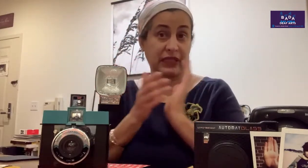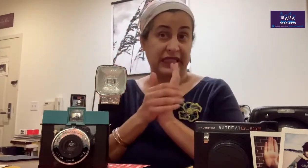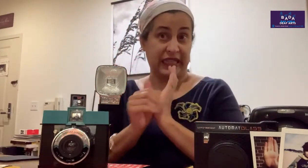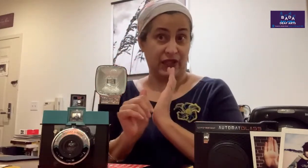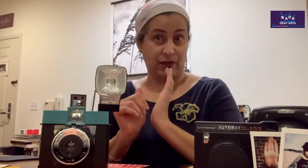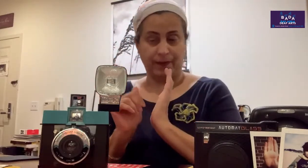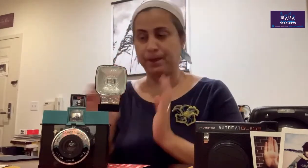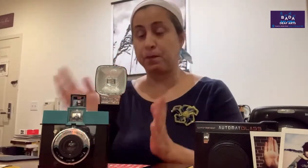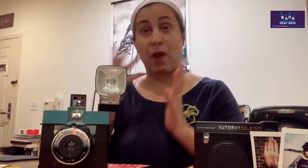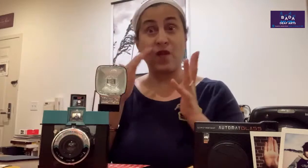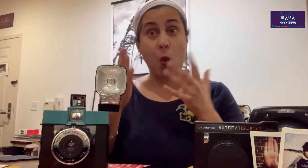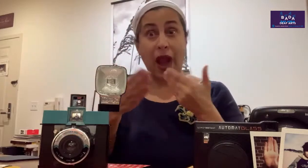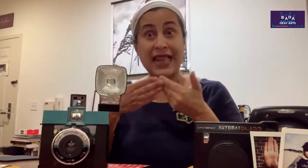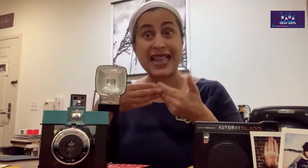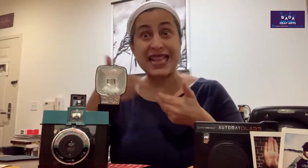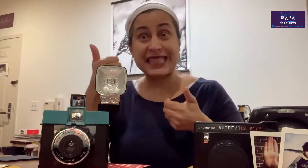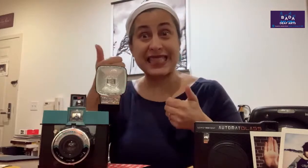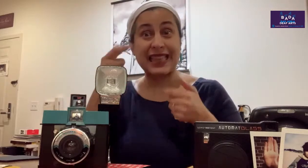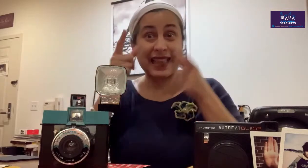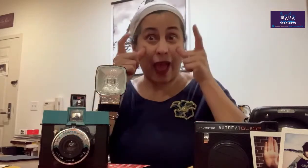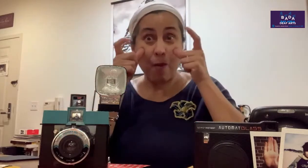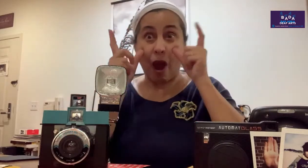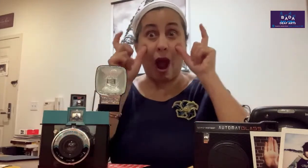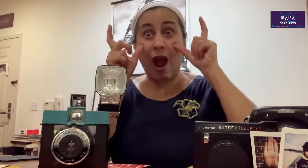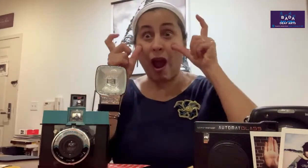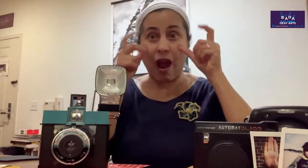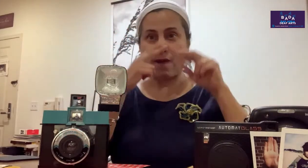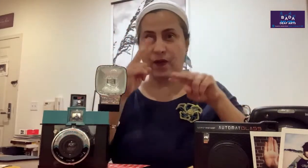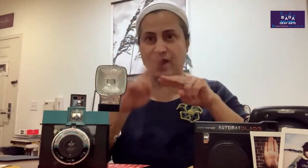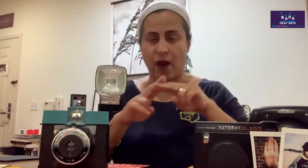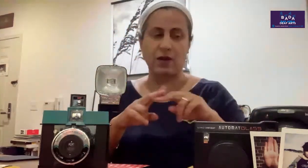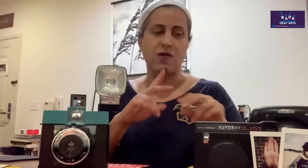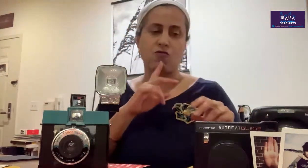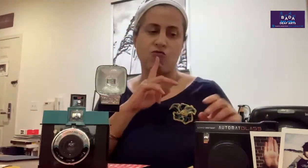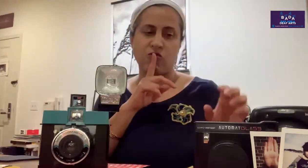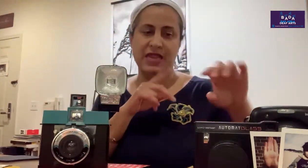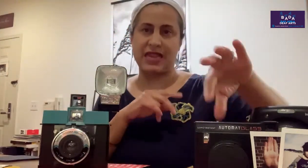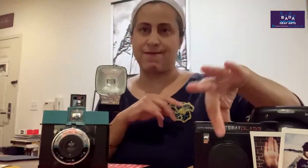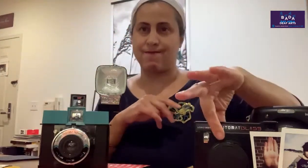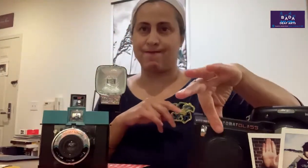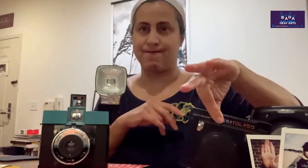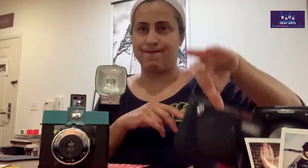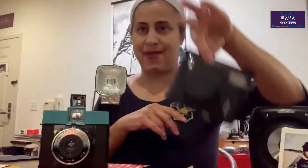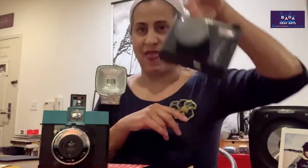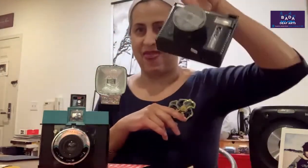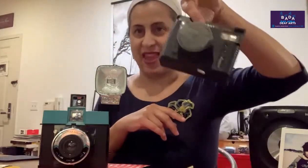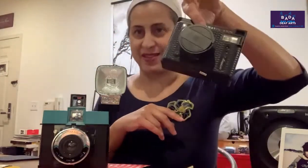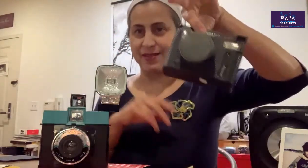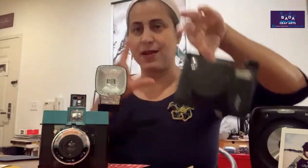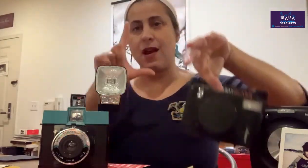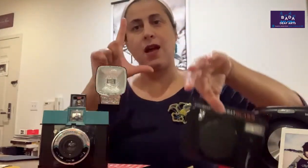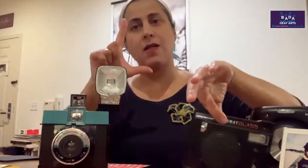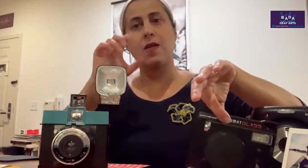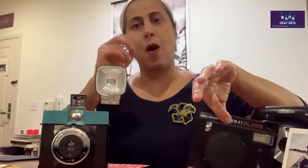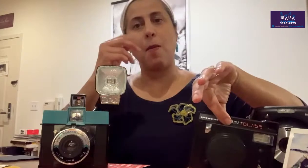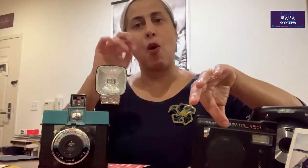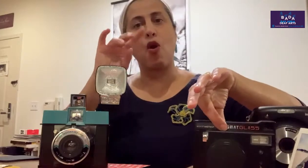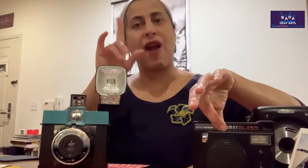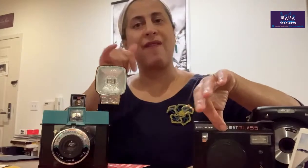experience to be able to understand the ins and outs of the controls. But it is a lot of fun. I do have the most fun